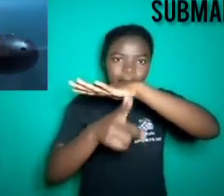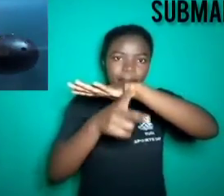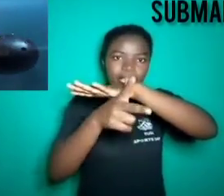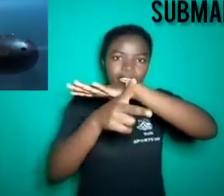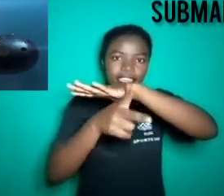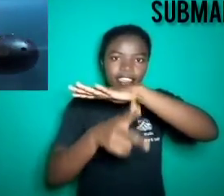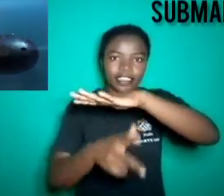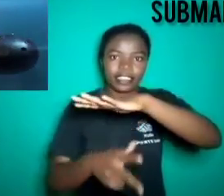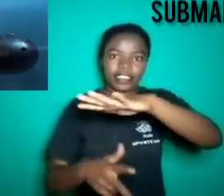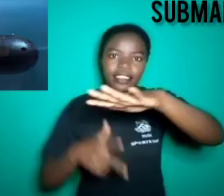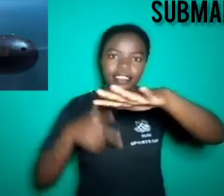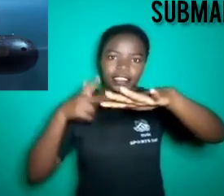submarine,